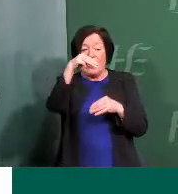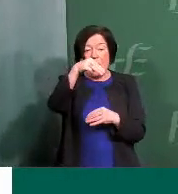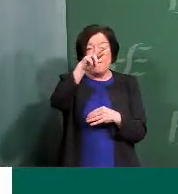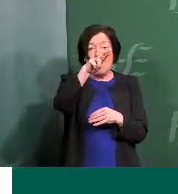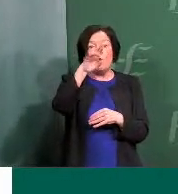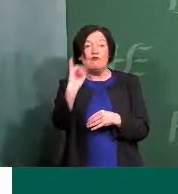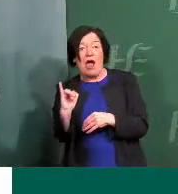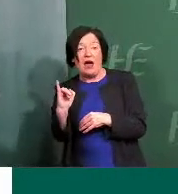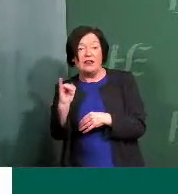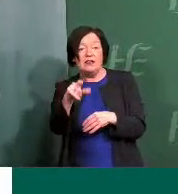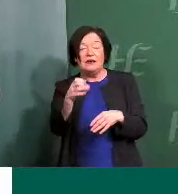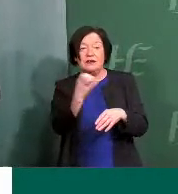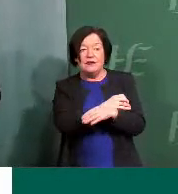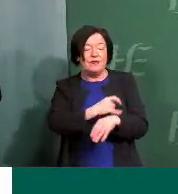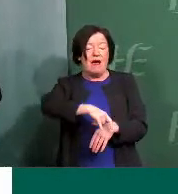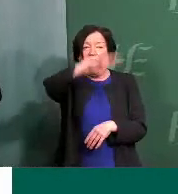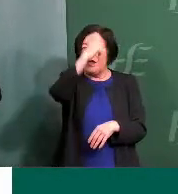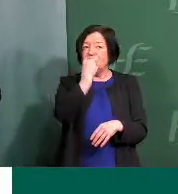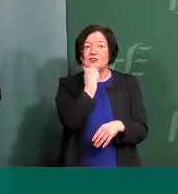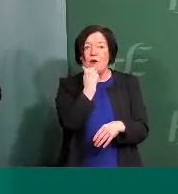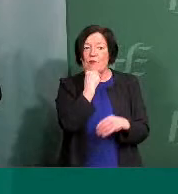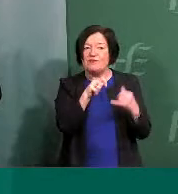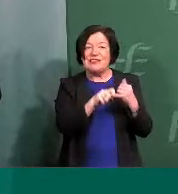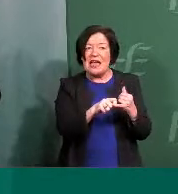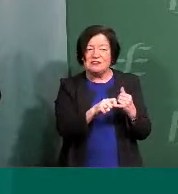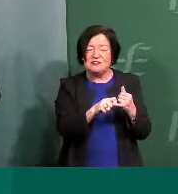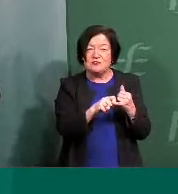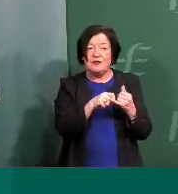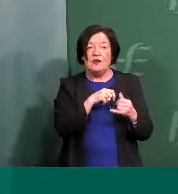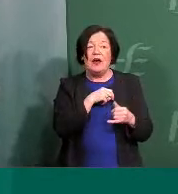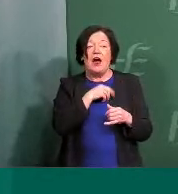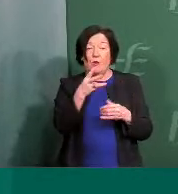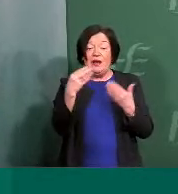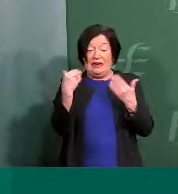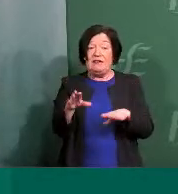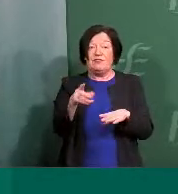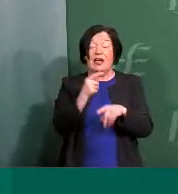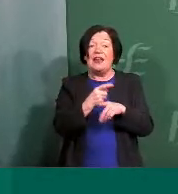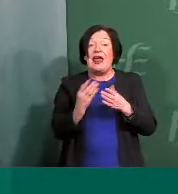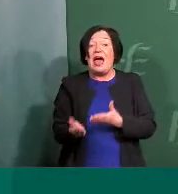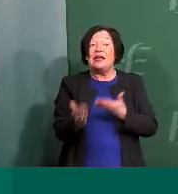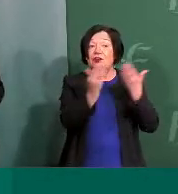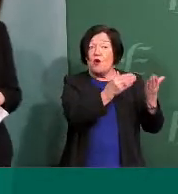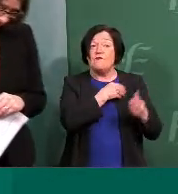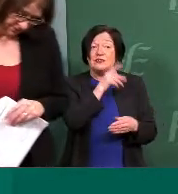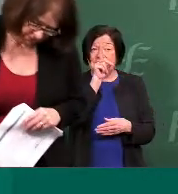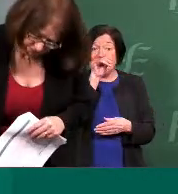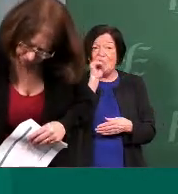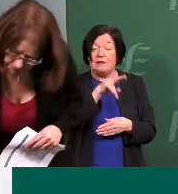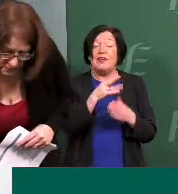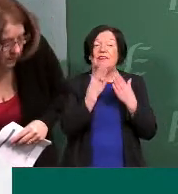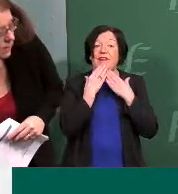MRIs, which continues to be the highest number of tests. So I'm going to leave it there and hand over to Damien. Thank you.